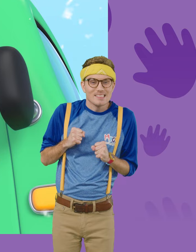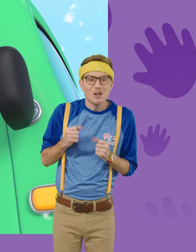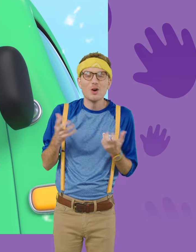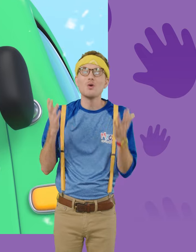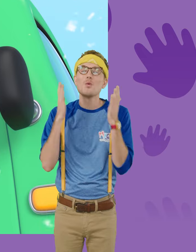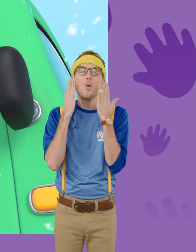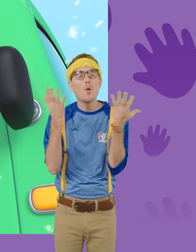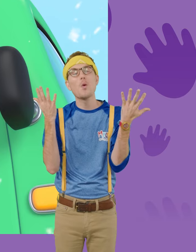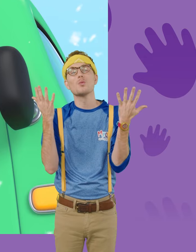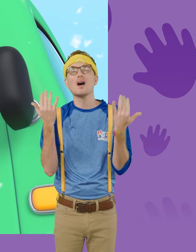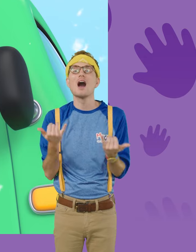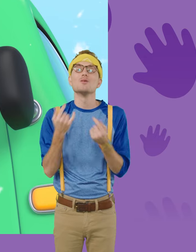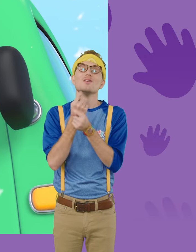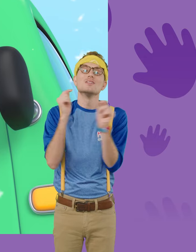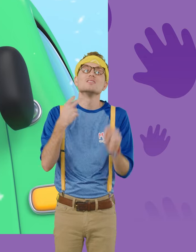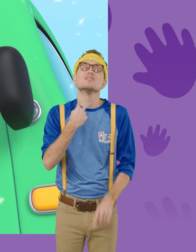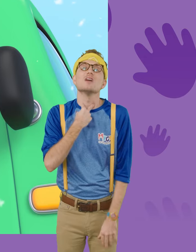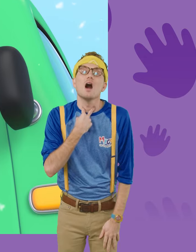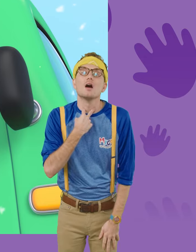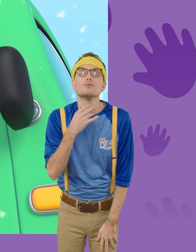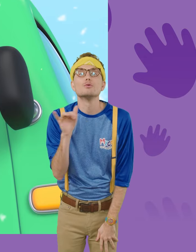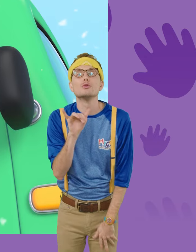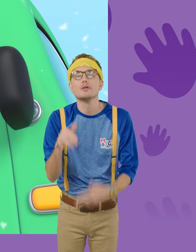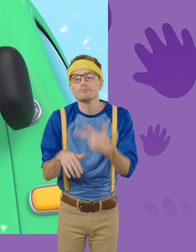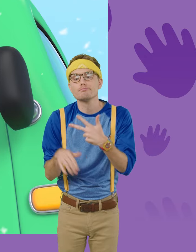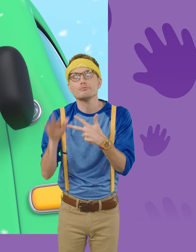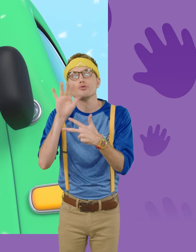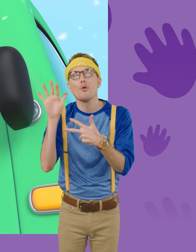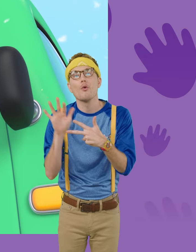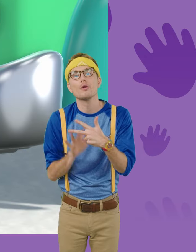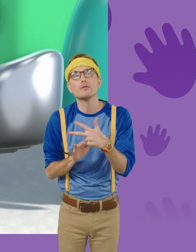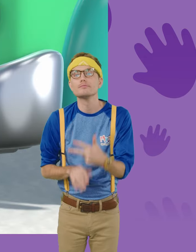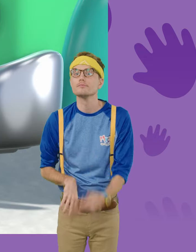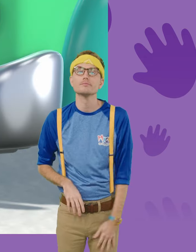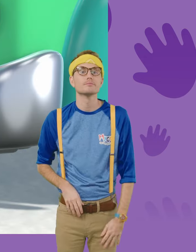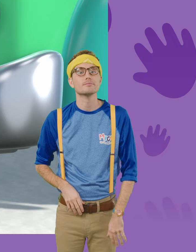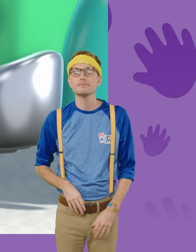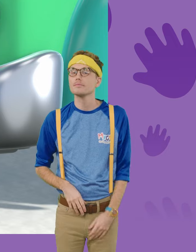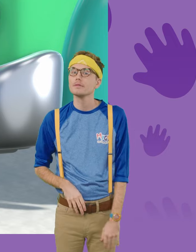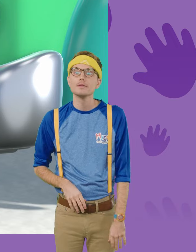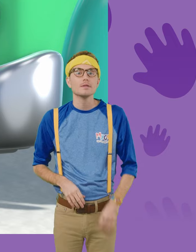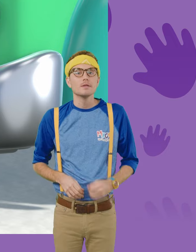Oh no! Now Tilly is stuck in the snow.